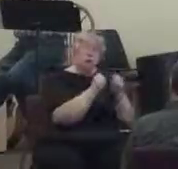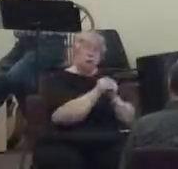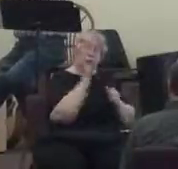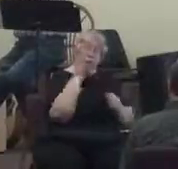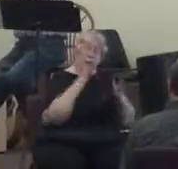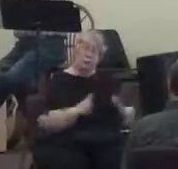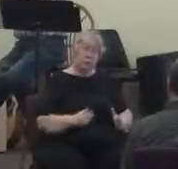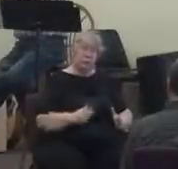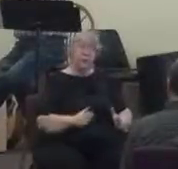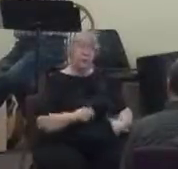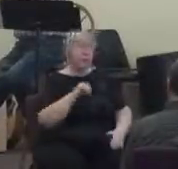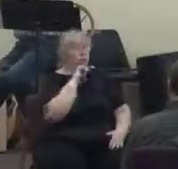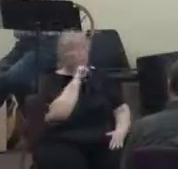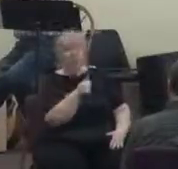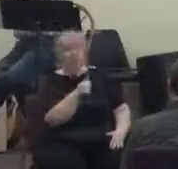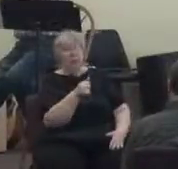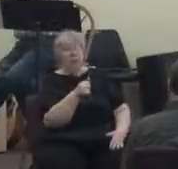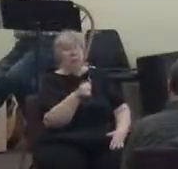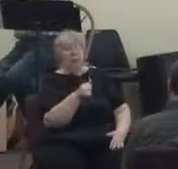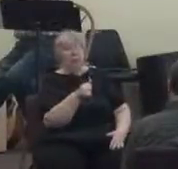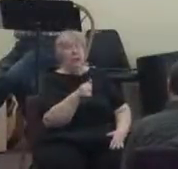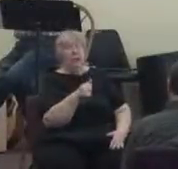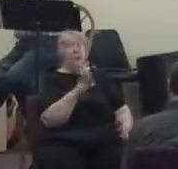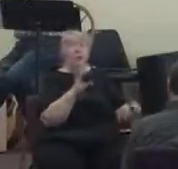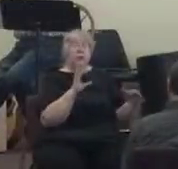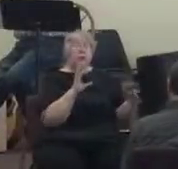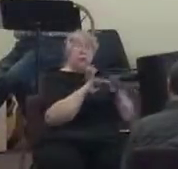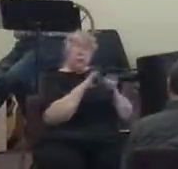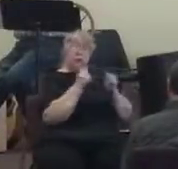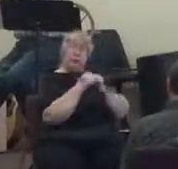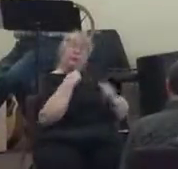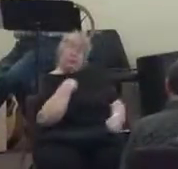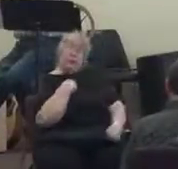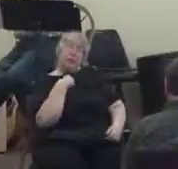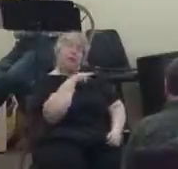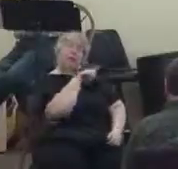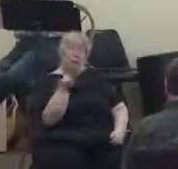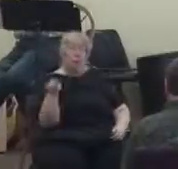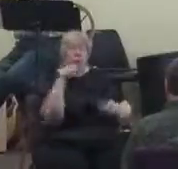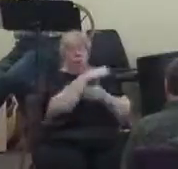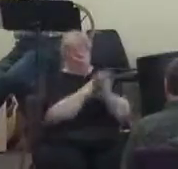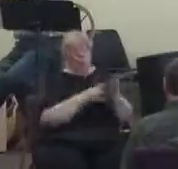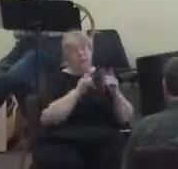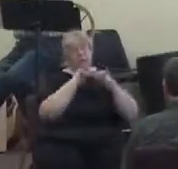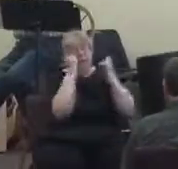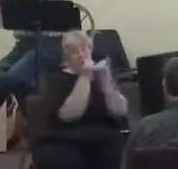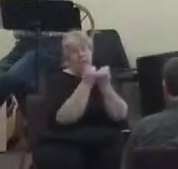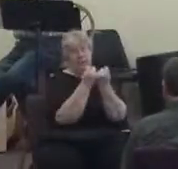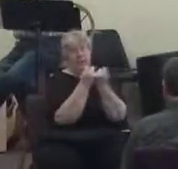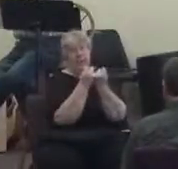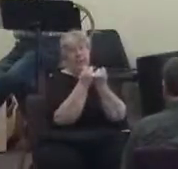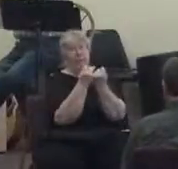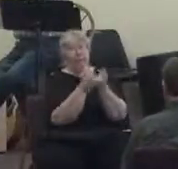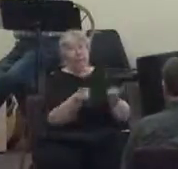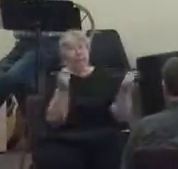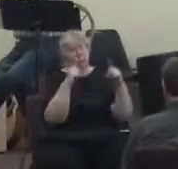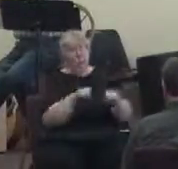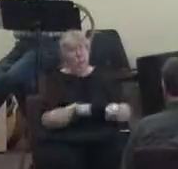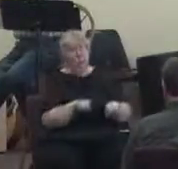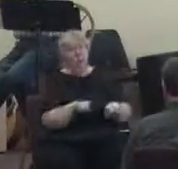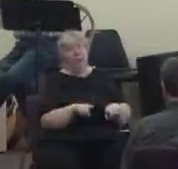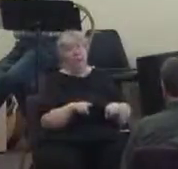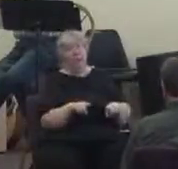not partnering with me, you're joining me on the team, really. You're part of this team going to Central America by partnering with one or